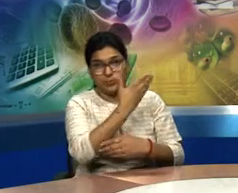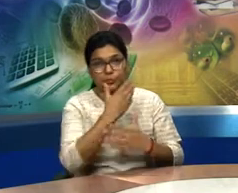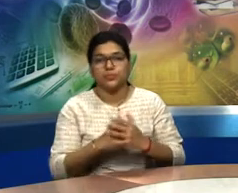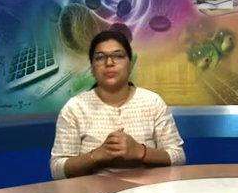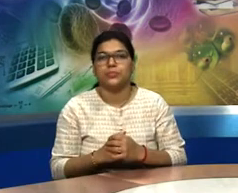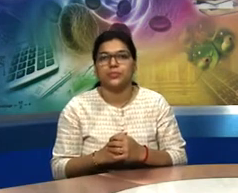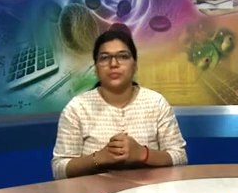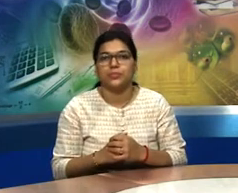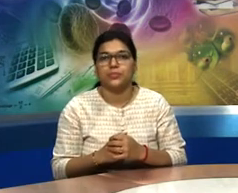In this lesson,